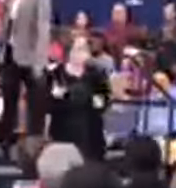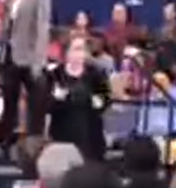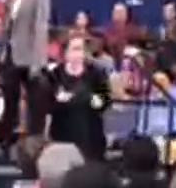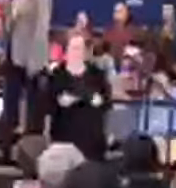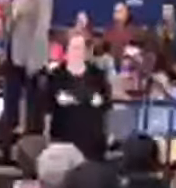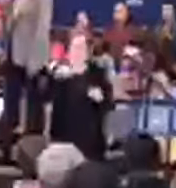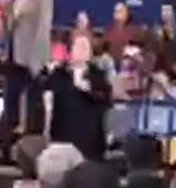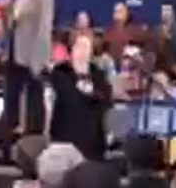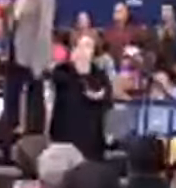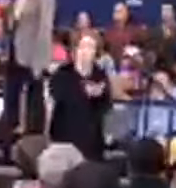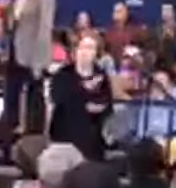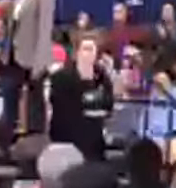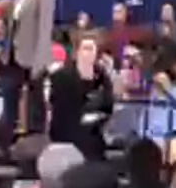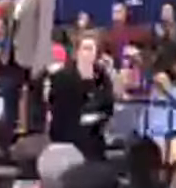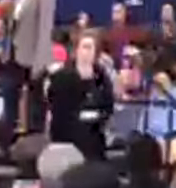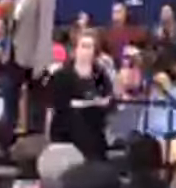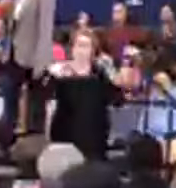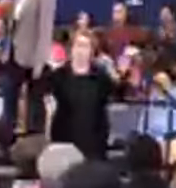their school.